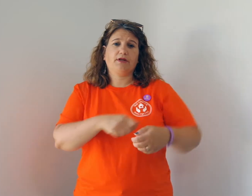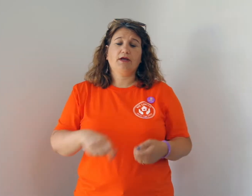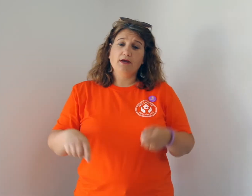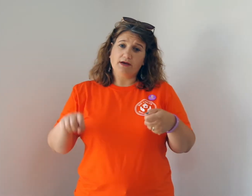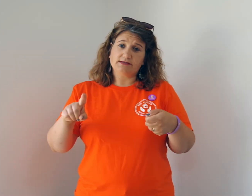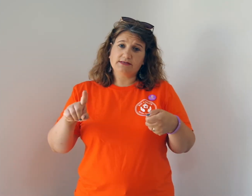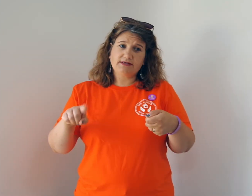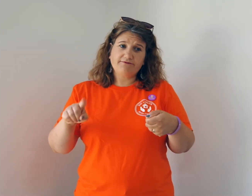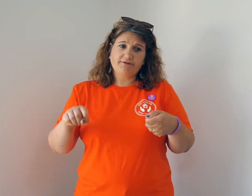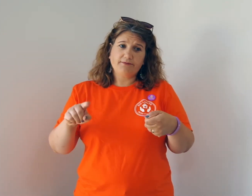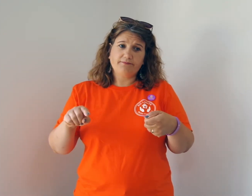a sieve,